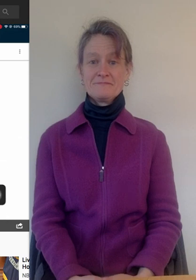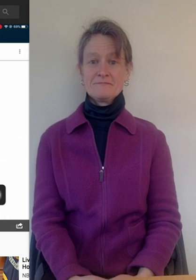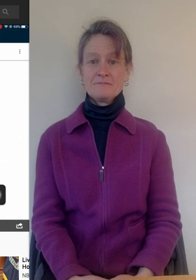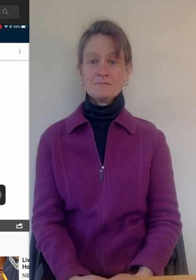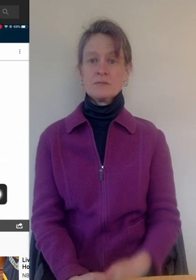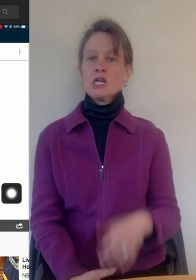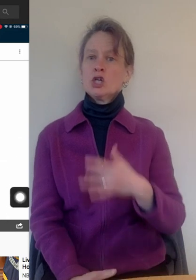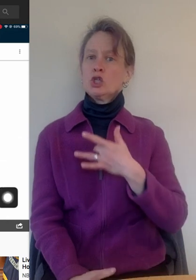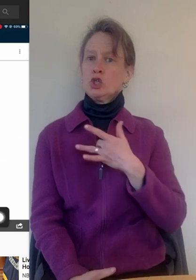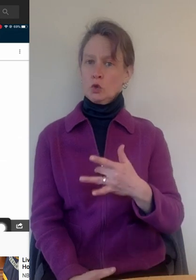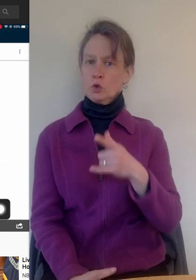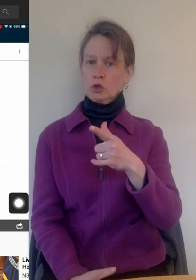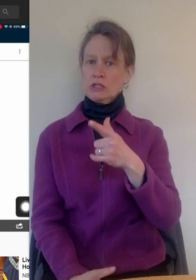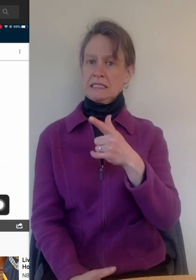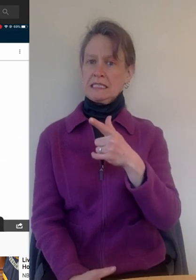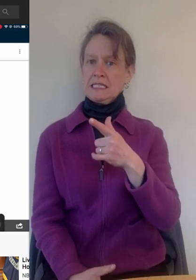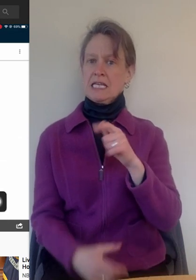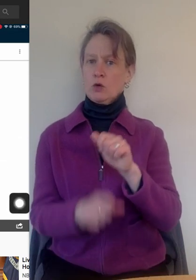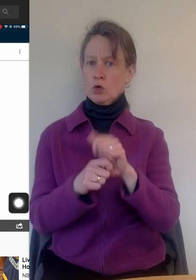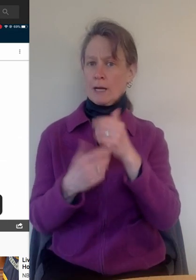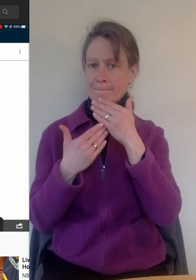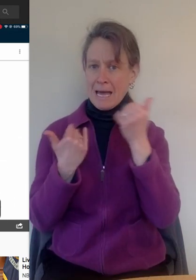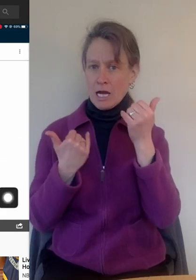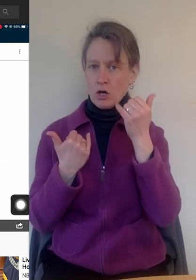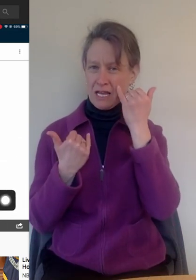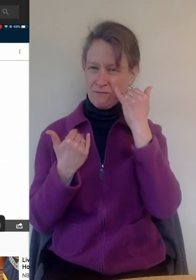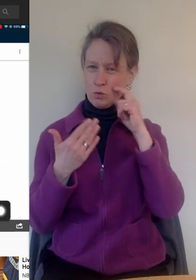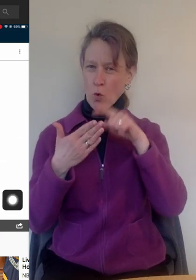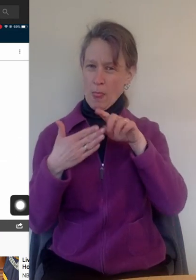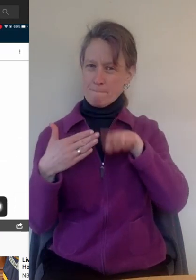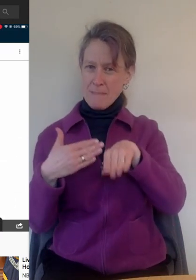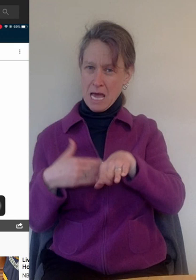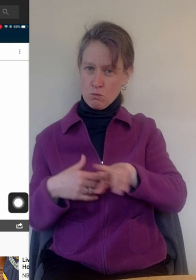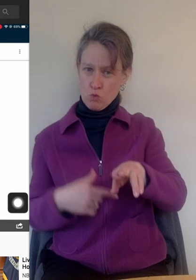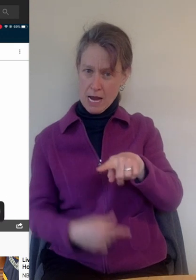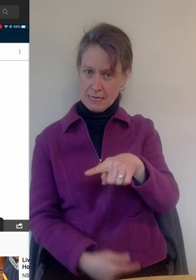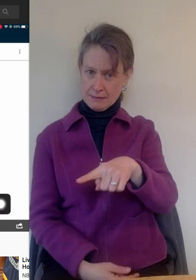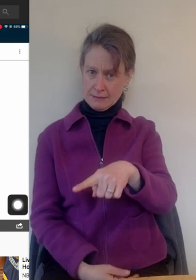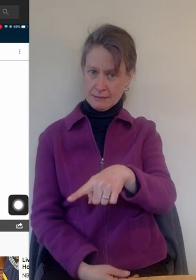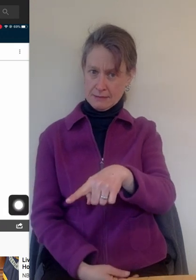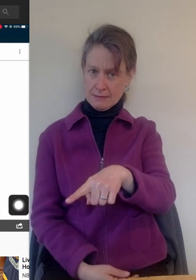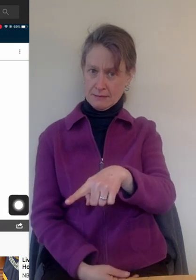Usually these work better if you go to the bottom right corner